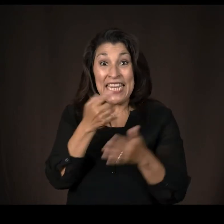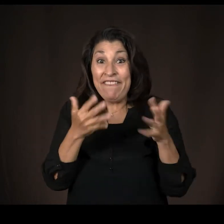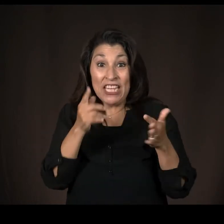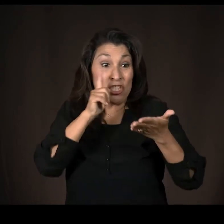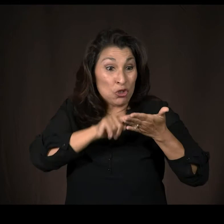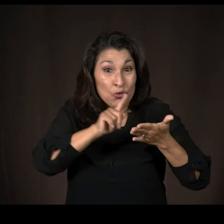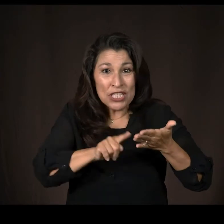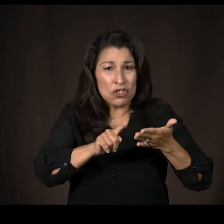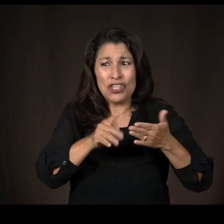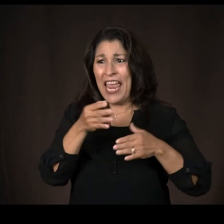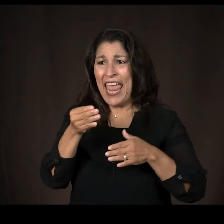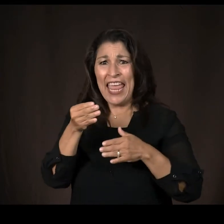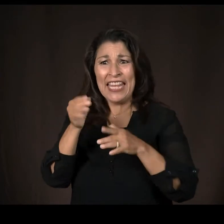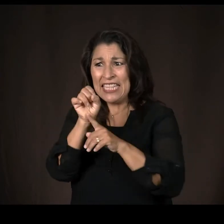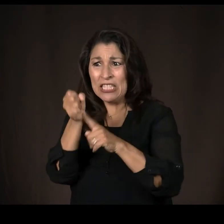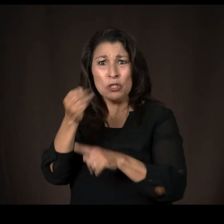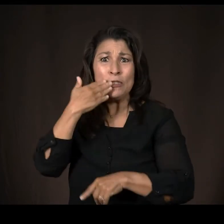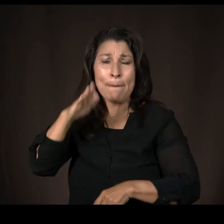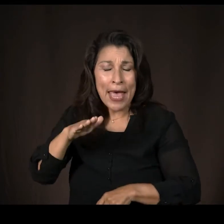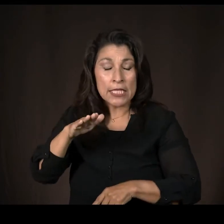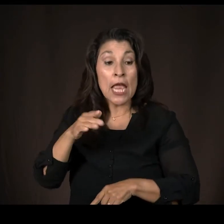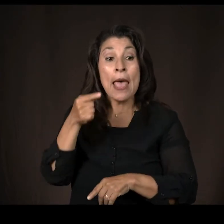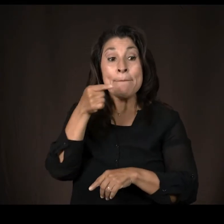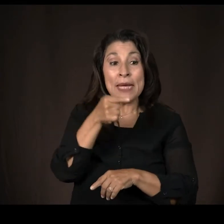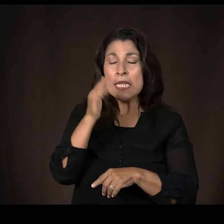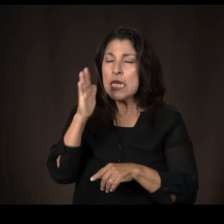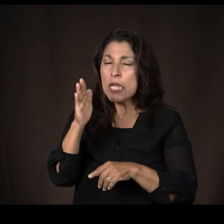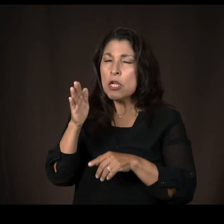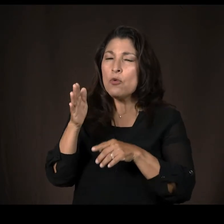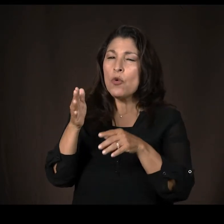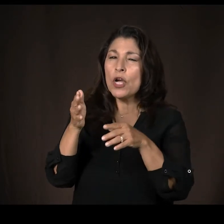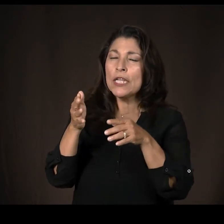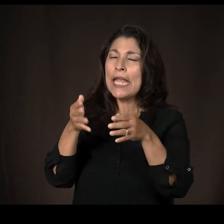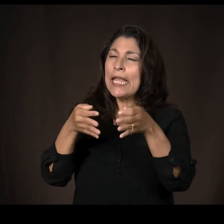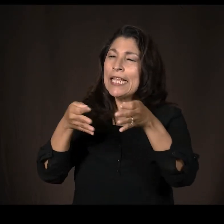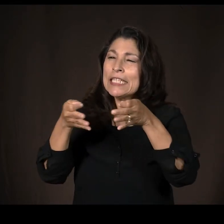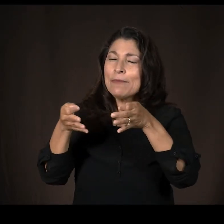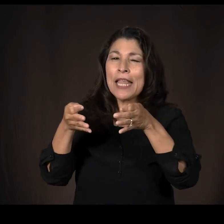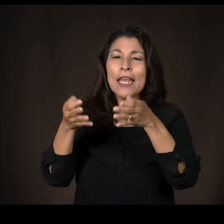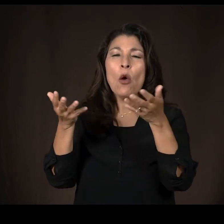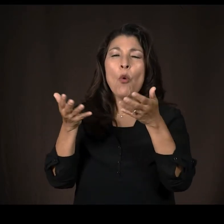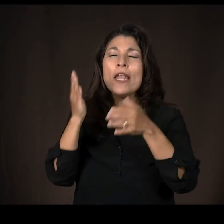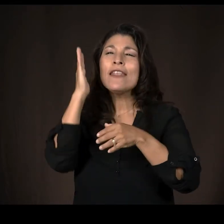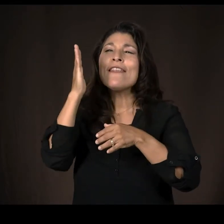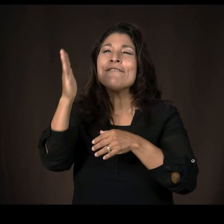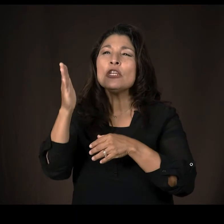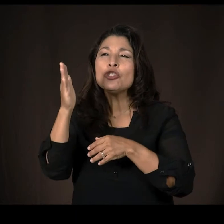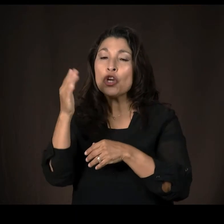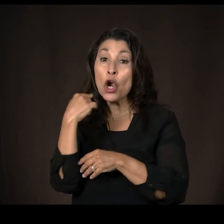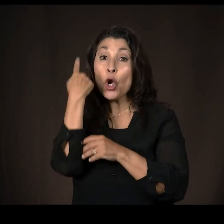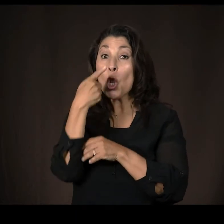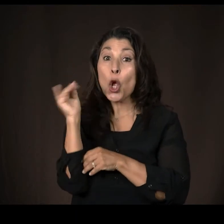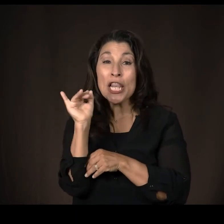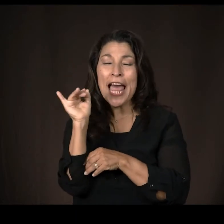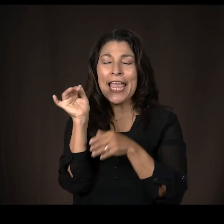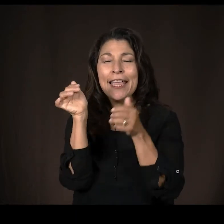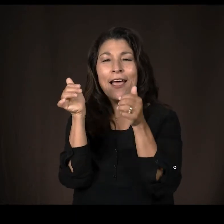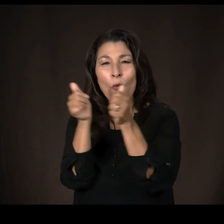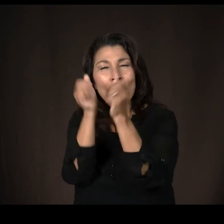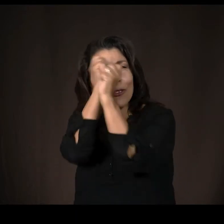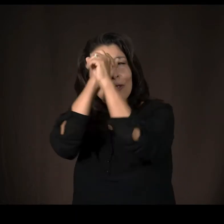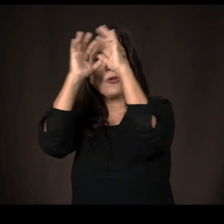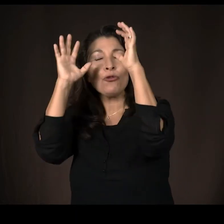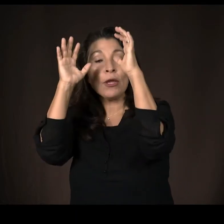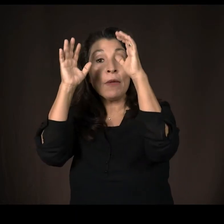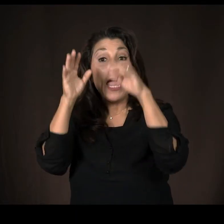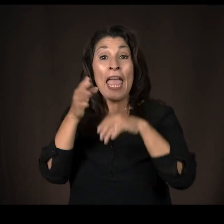good. Things were bad, but he would paint a picture of a better future. Now, change, listen, never